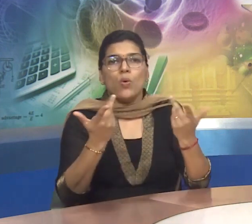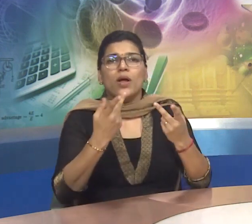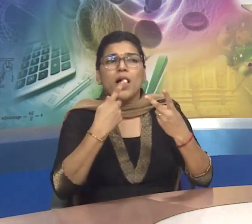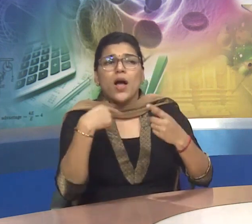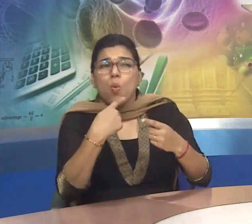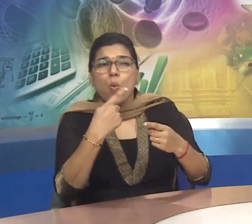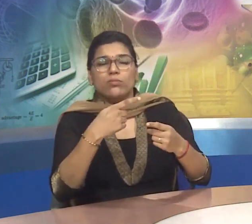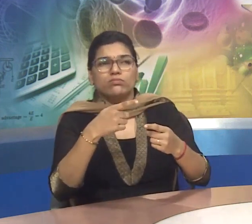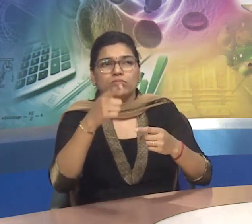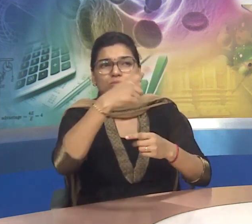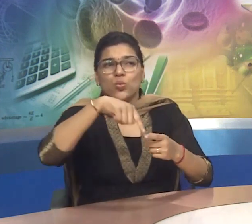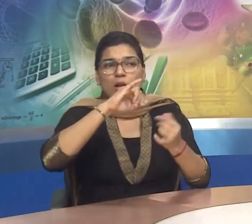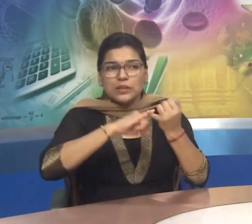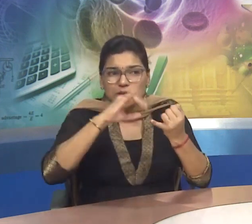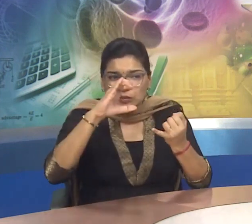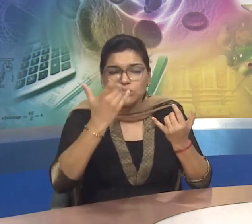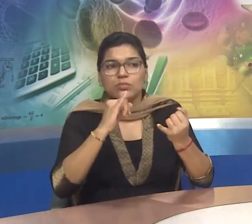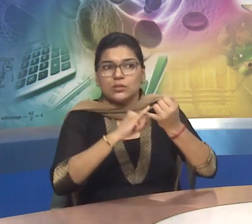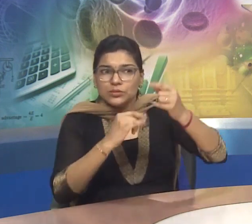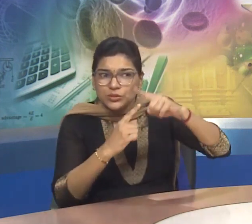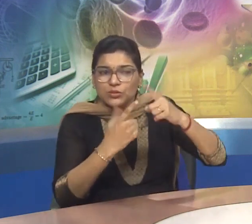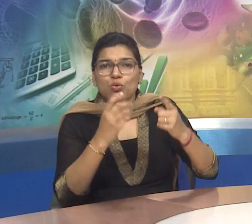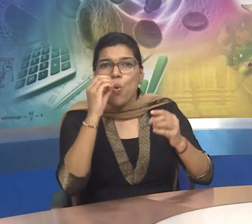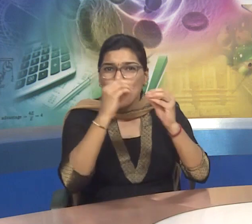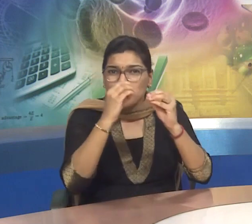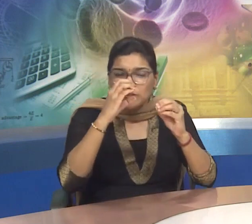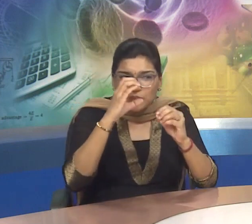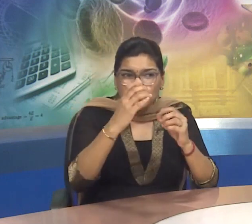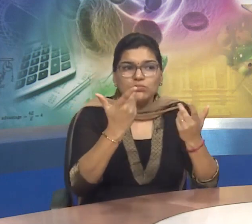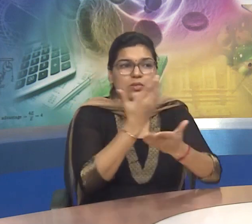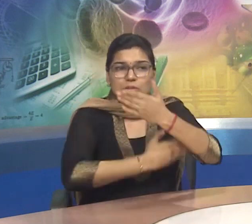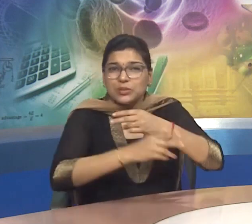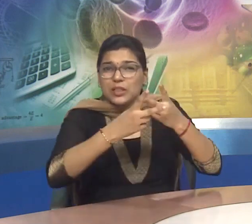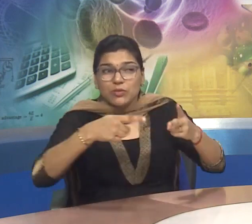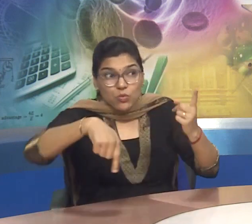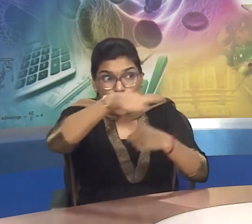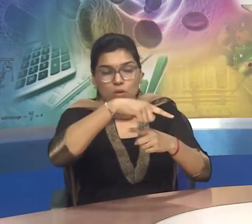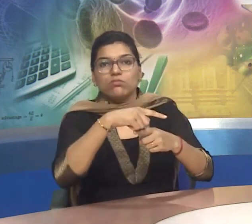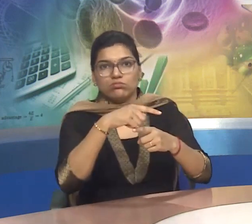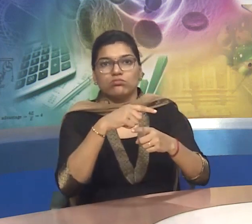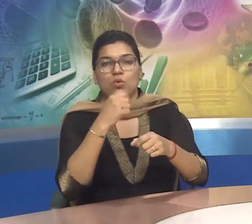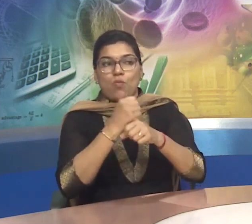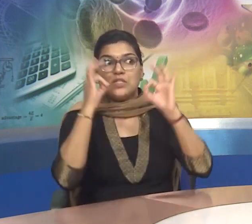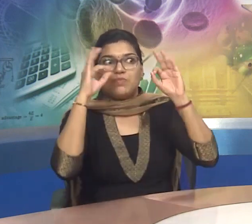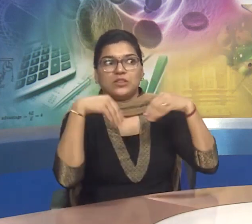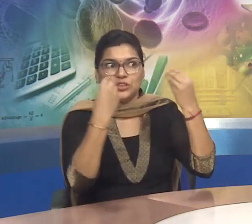seats are reserved for some particular community or some particular group of learners, like special